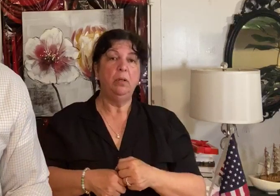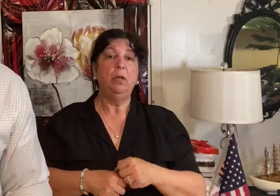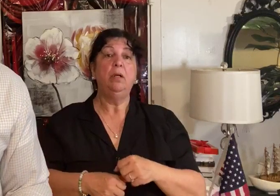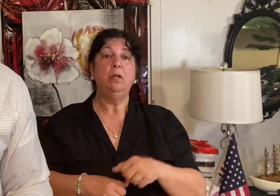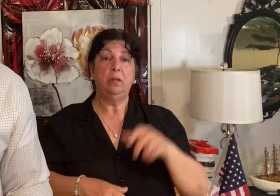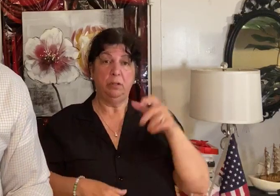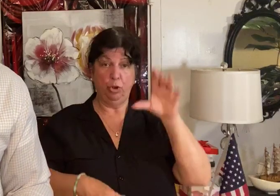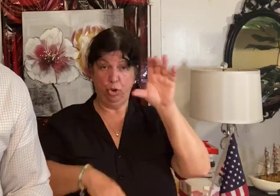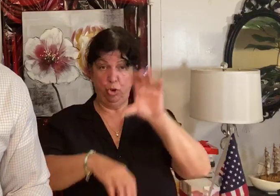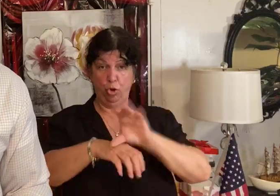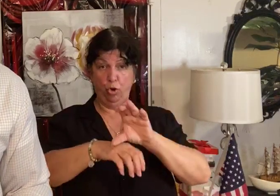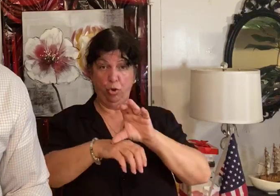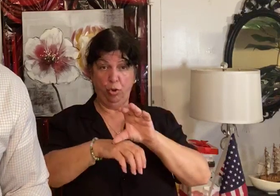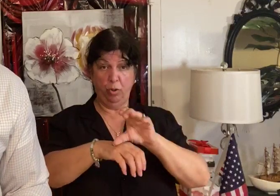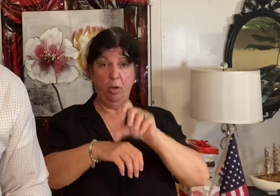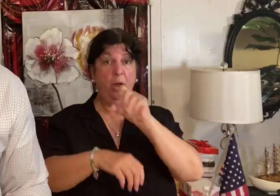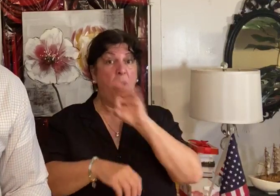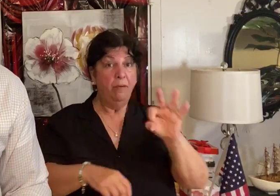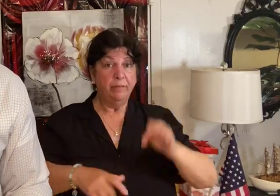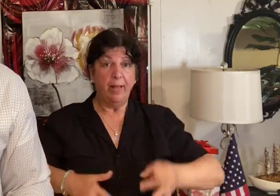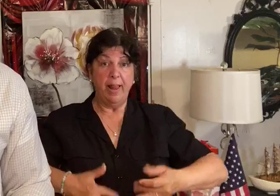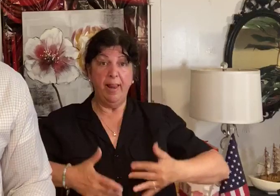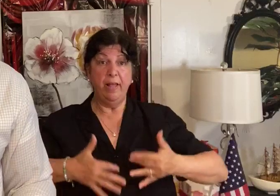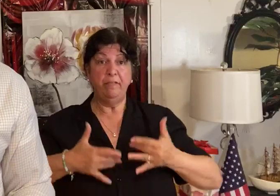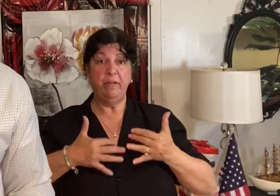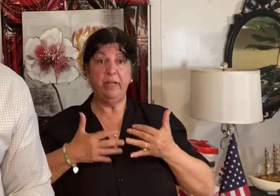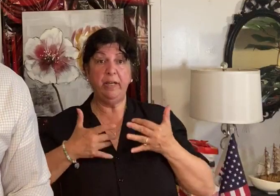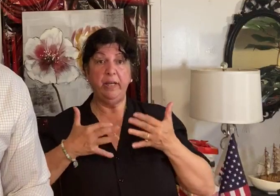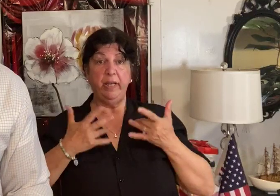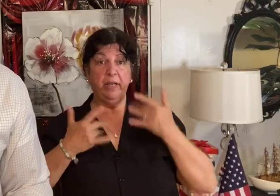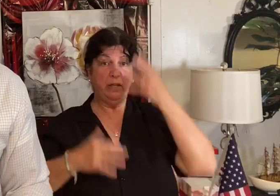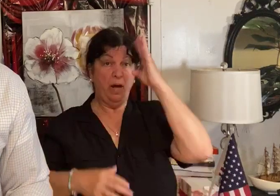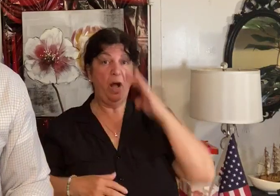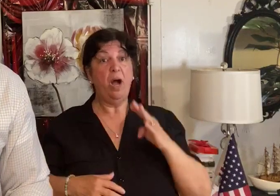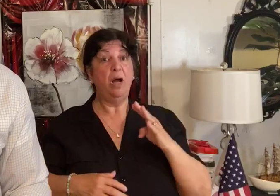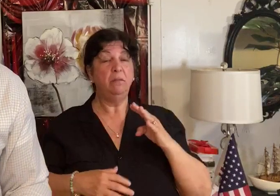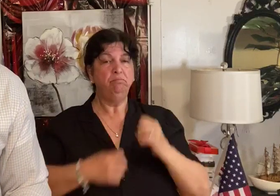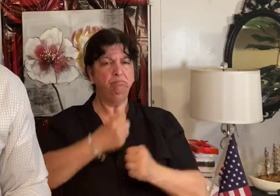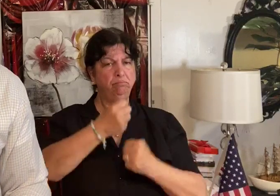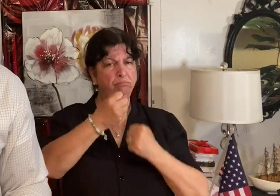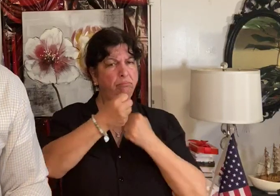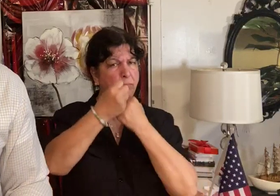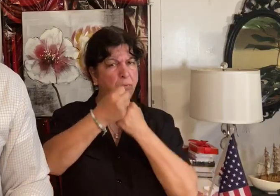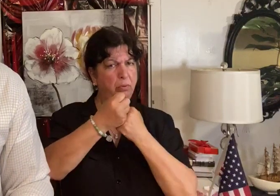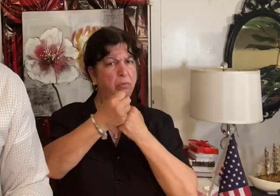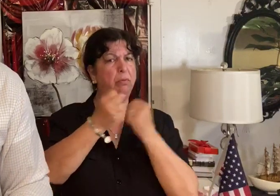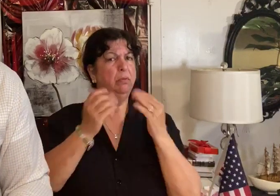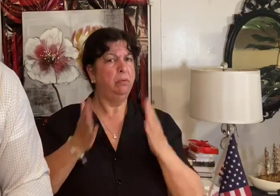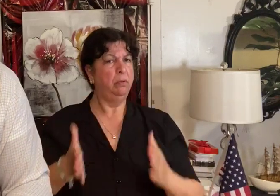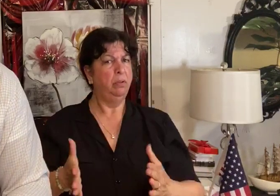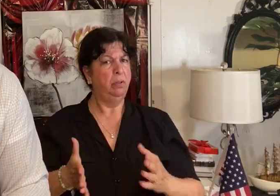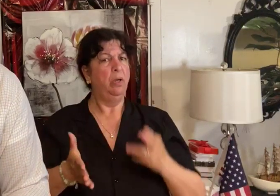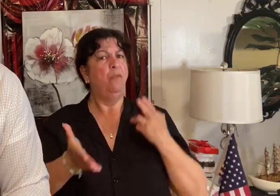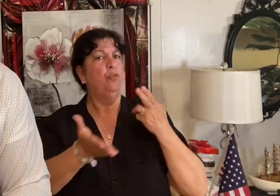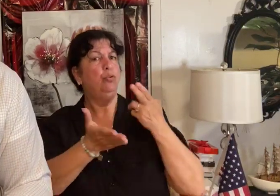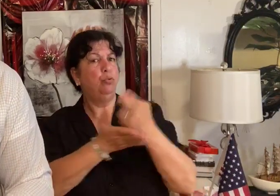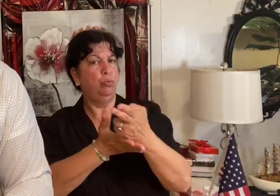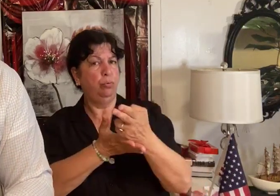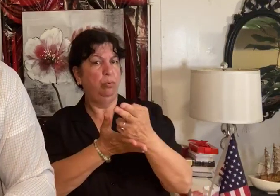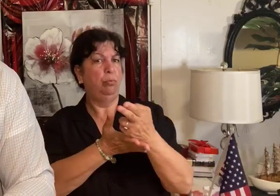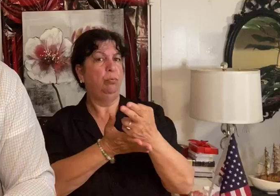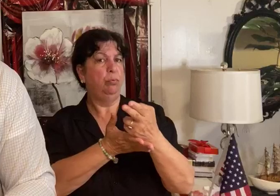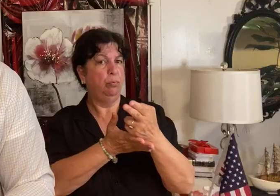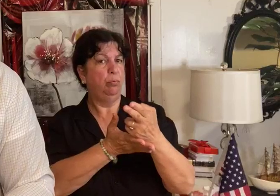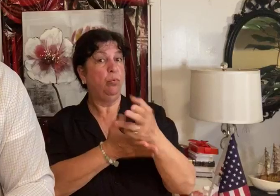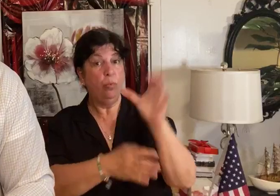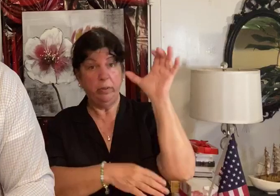which is the church of the living God, the pillar and ground of the truth. You